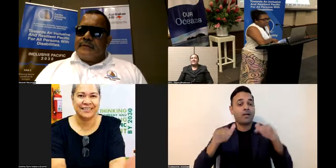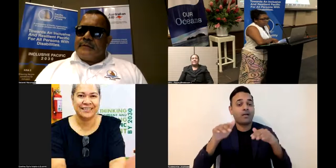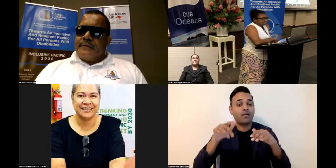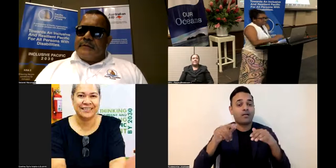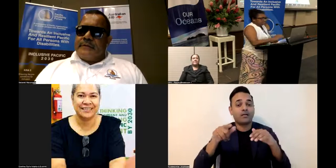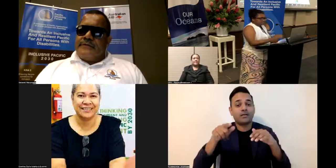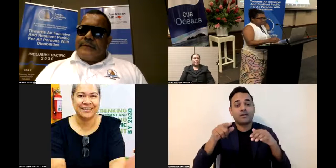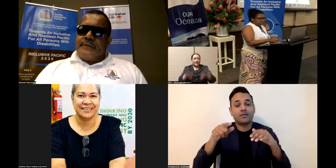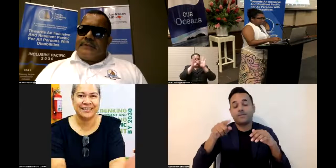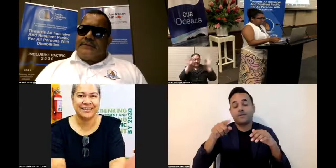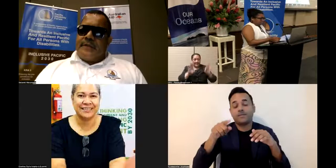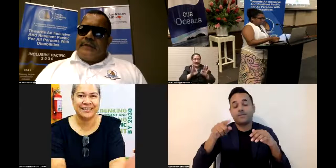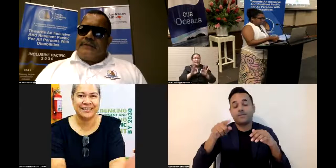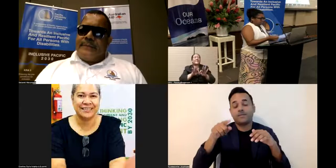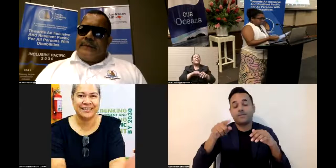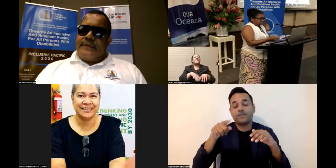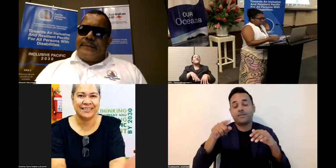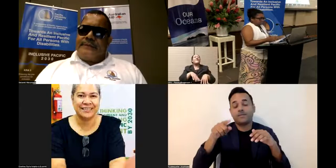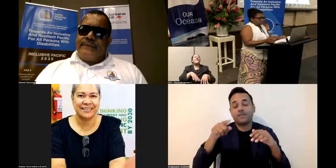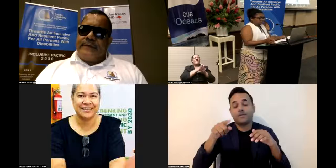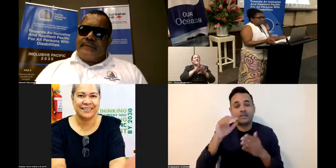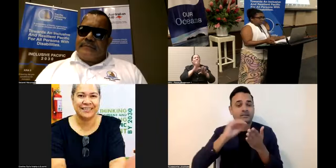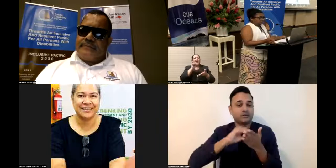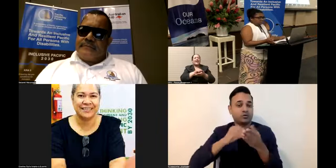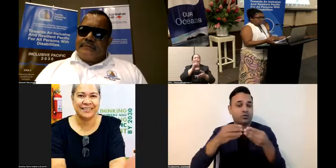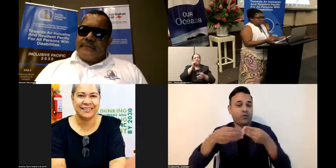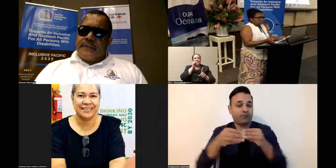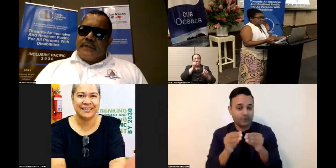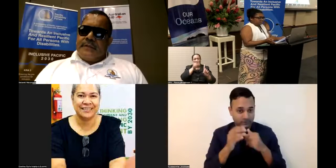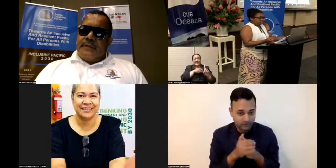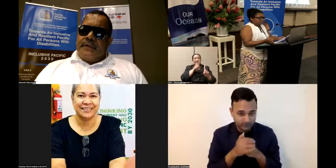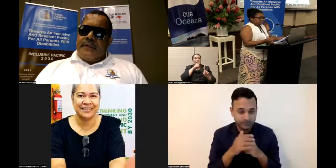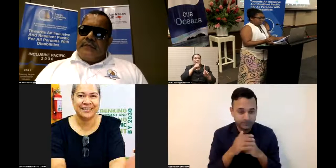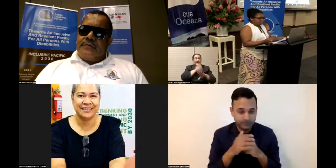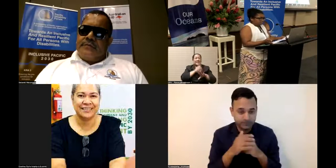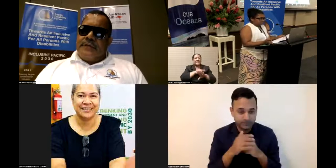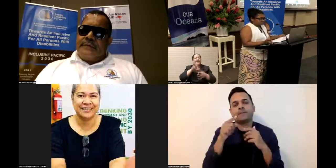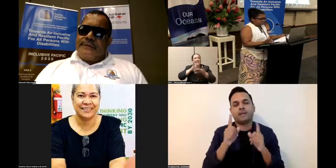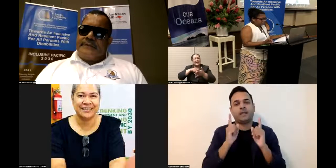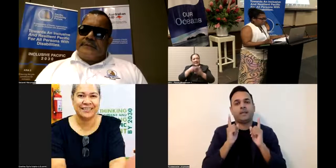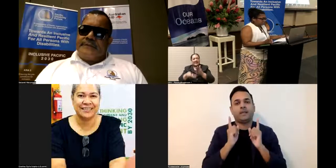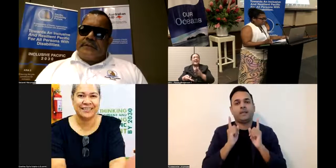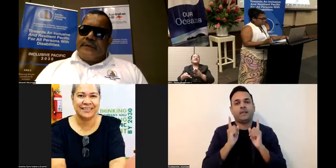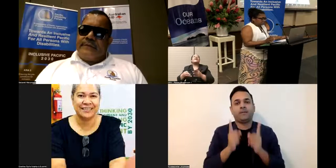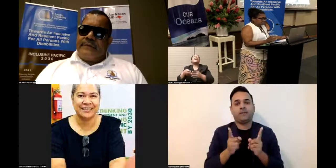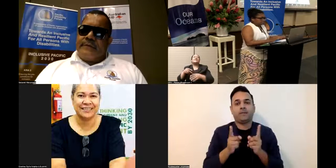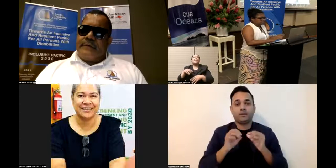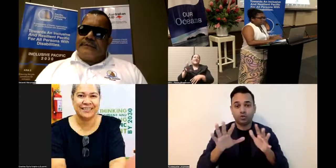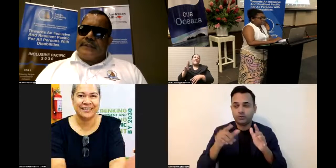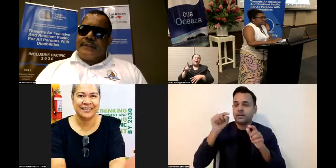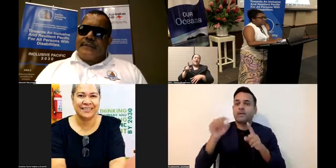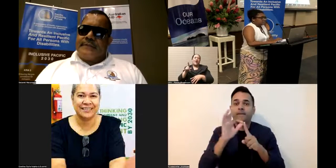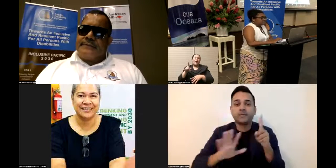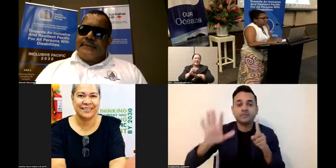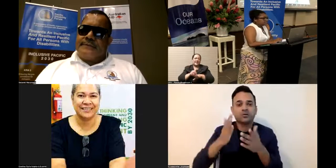with Disabilities and the CRPD in the Pacific. And to deliver this presentation on behalf of the